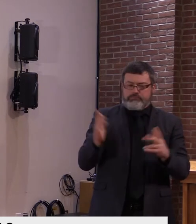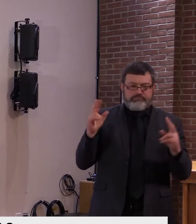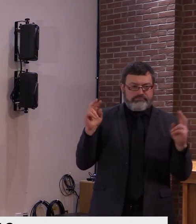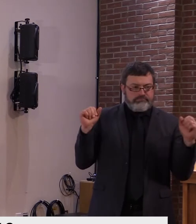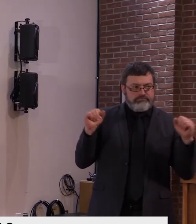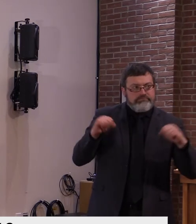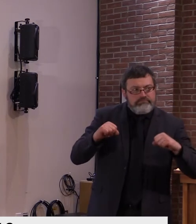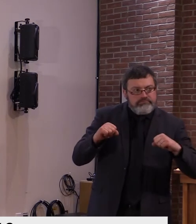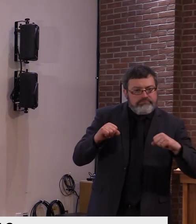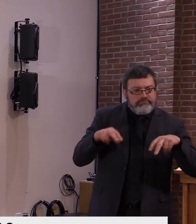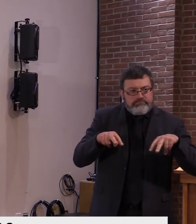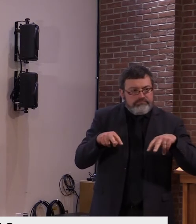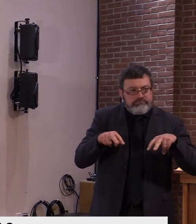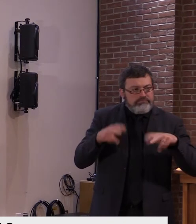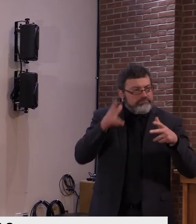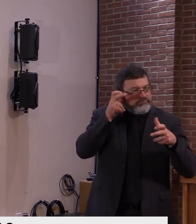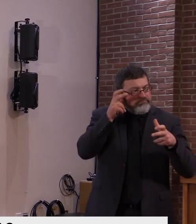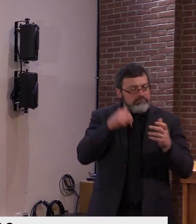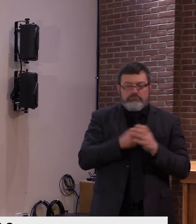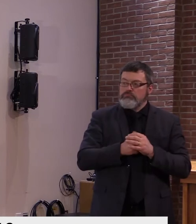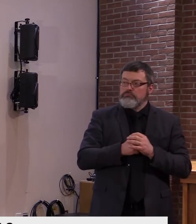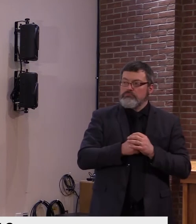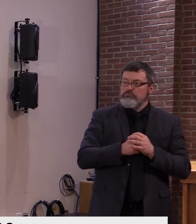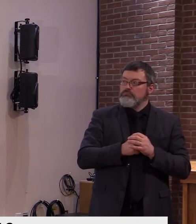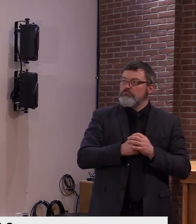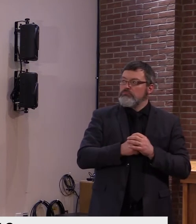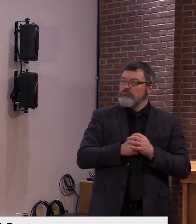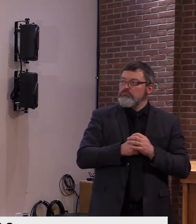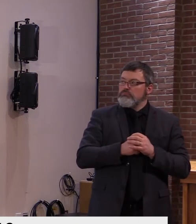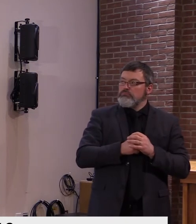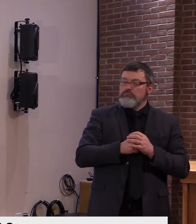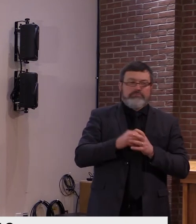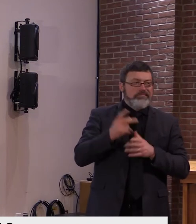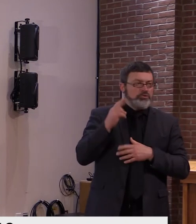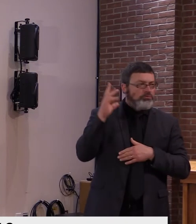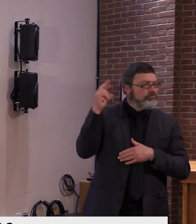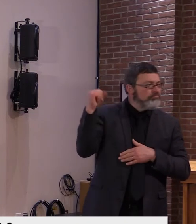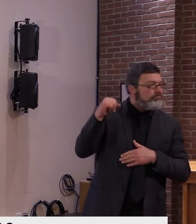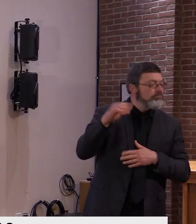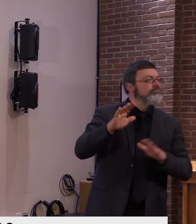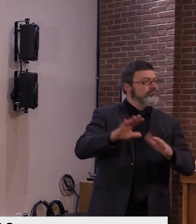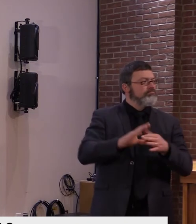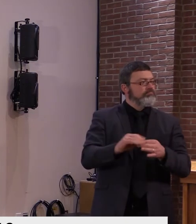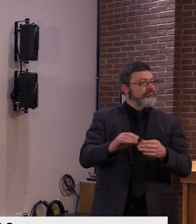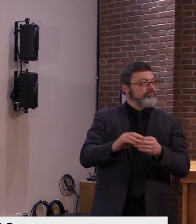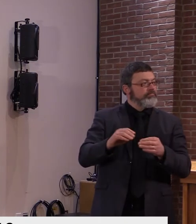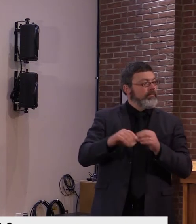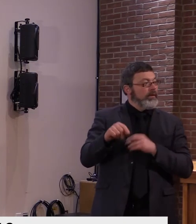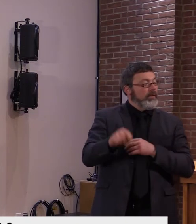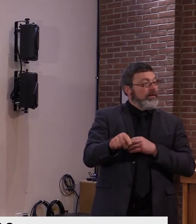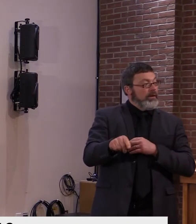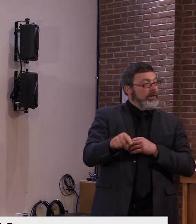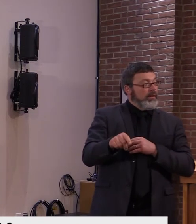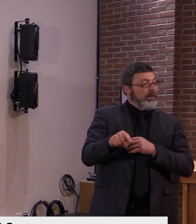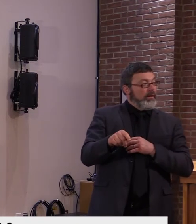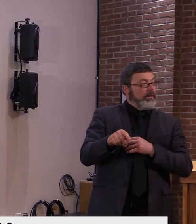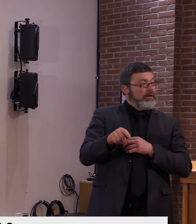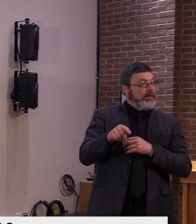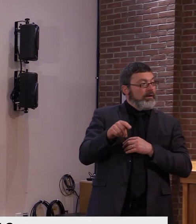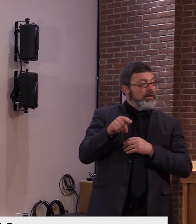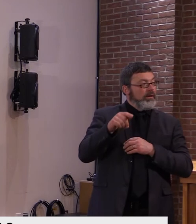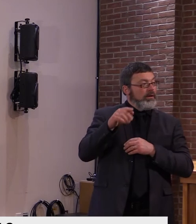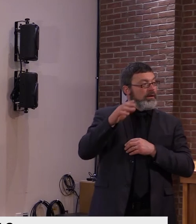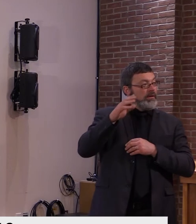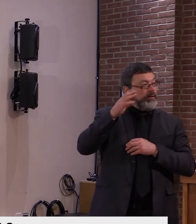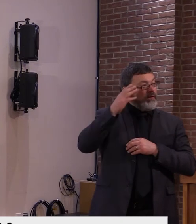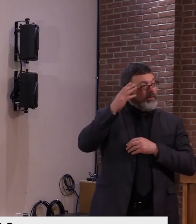surge in cases. Including spending testing over the past couple of weeks in building Field Hospital in Essex